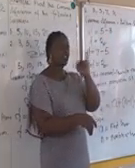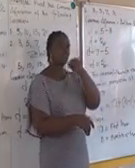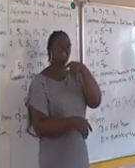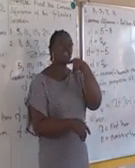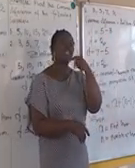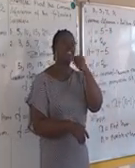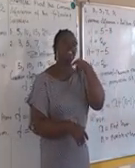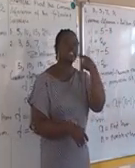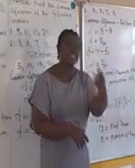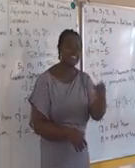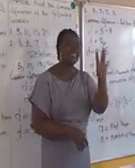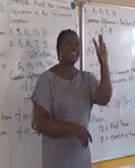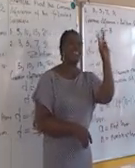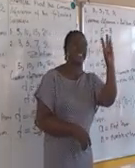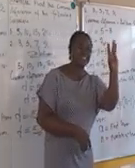16th term.